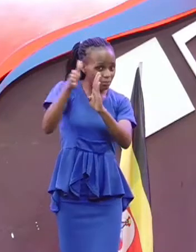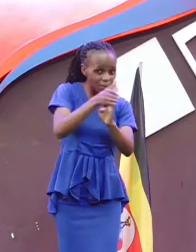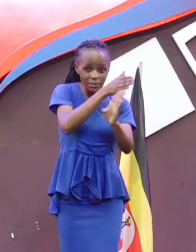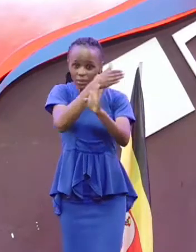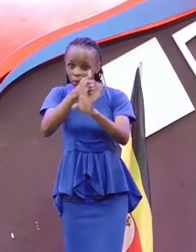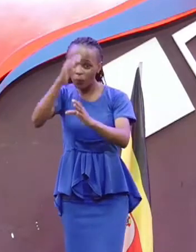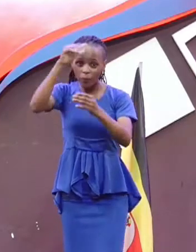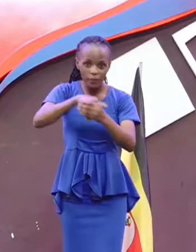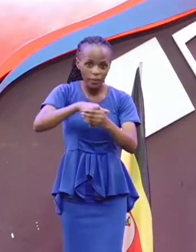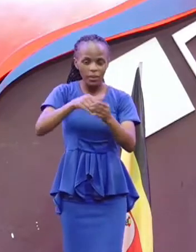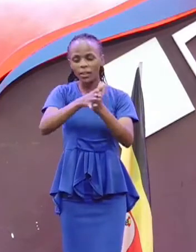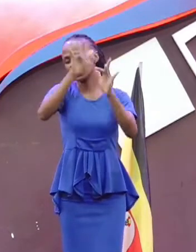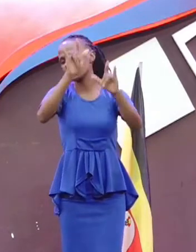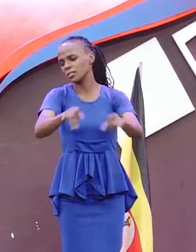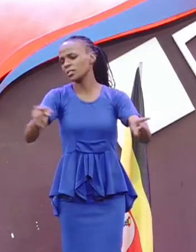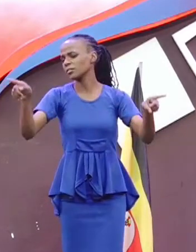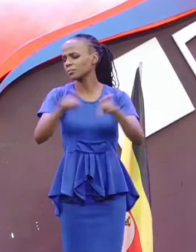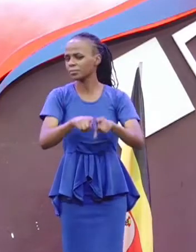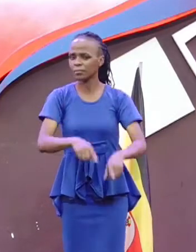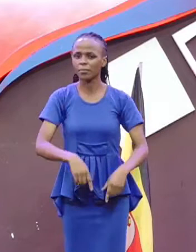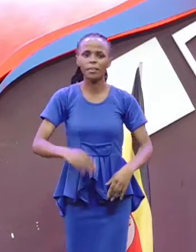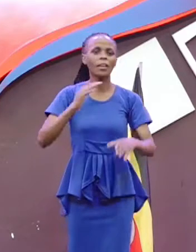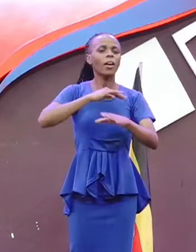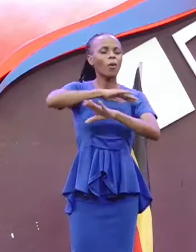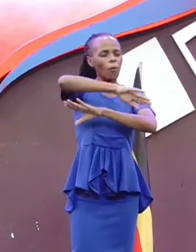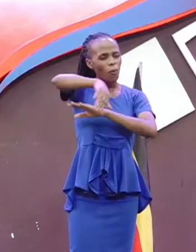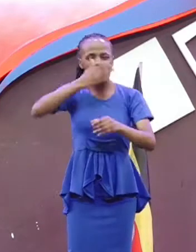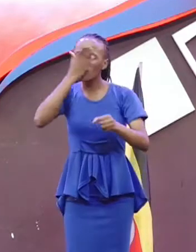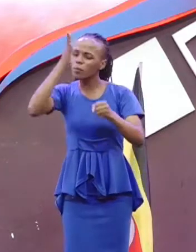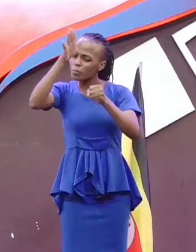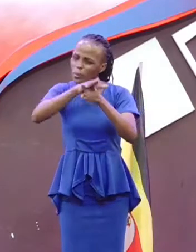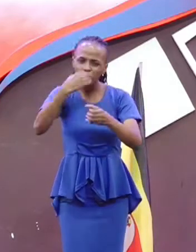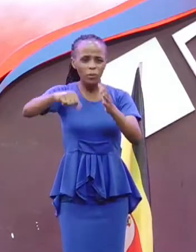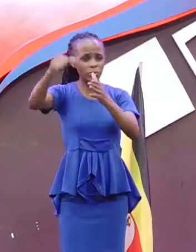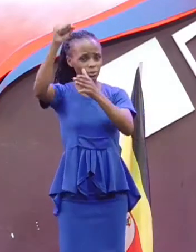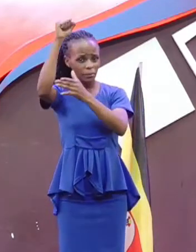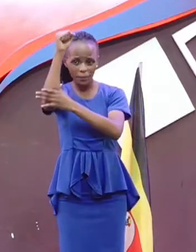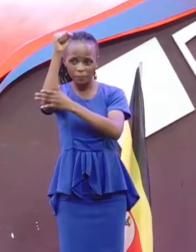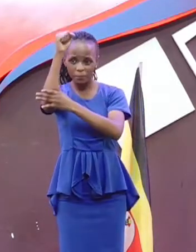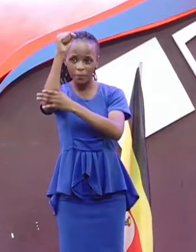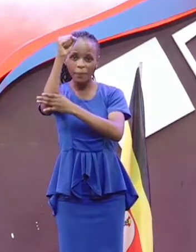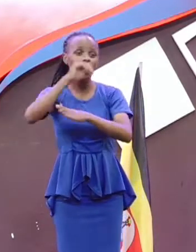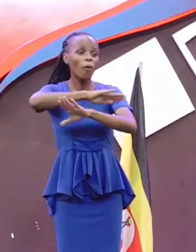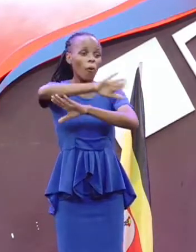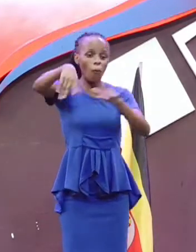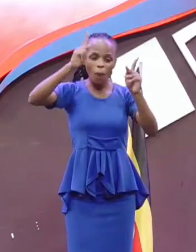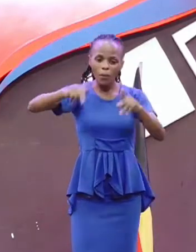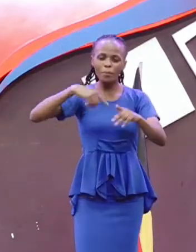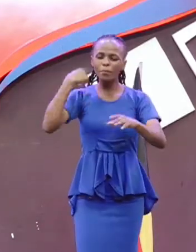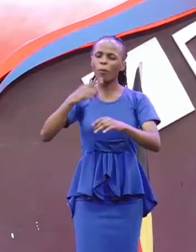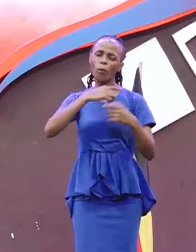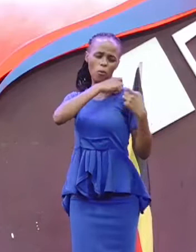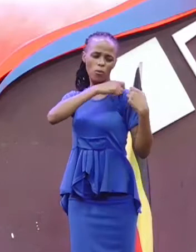is guided into. Nasigala kyekimu. And you remain the same. Buli kisuubizo kya Ibrahimu. Every promise of Abraham. Buli eyaddanga mu bigere